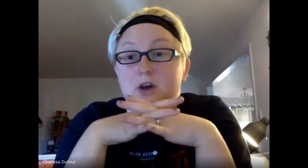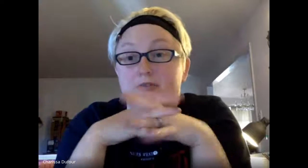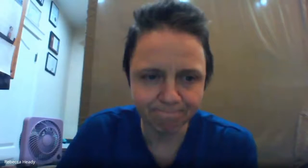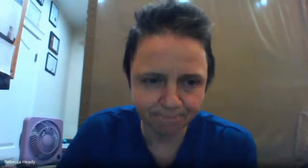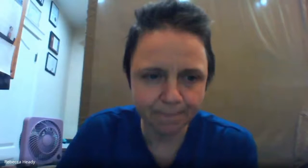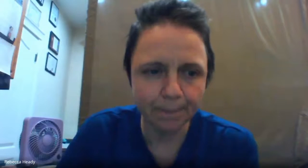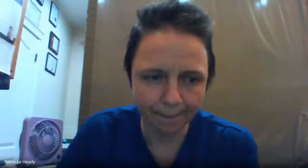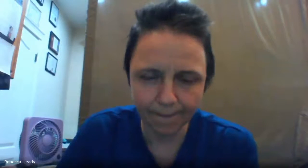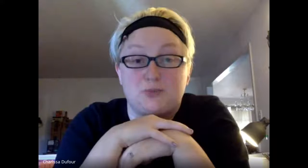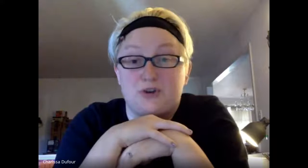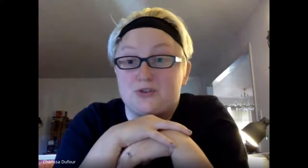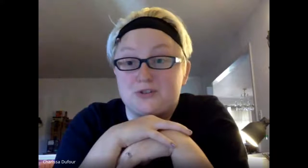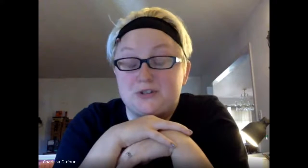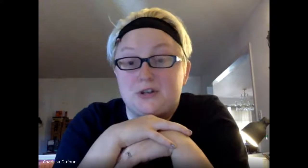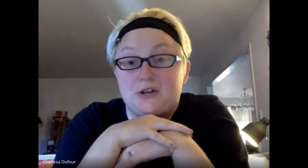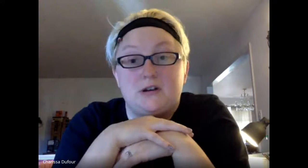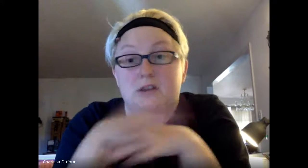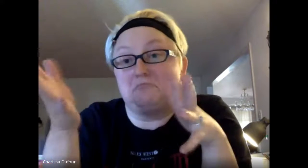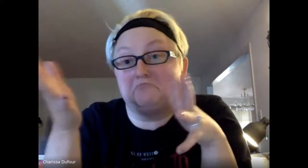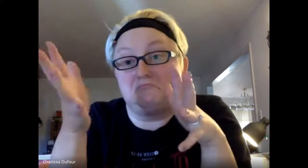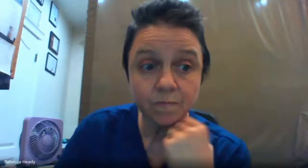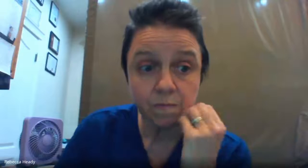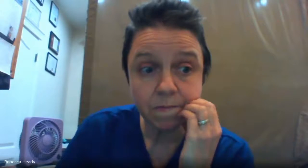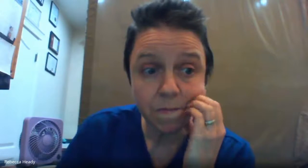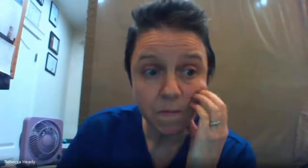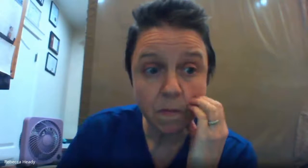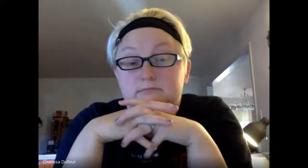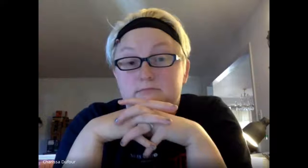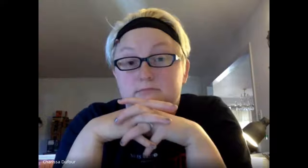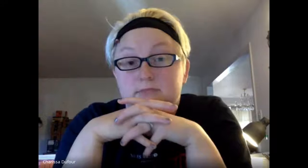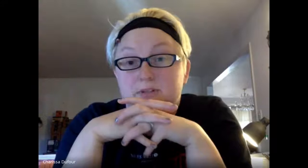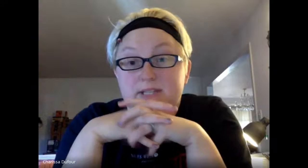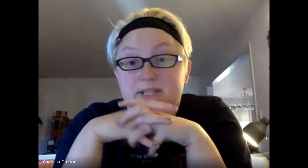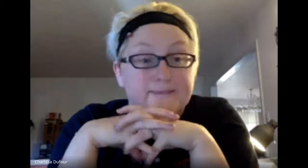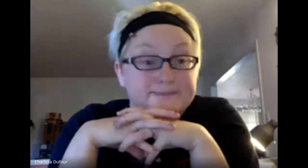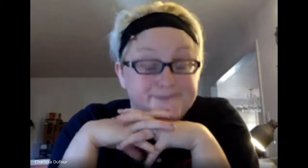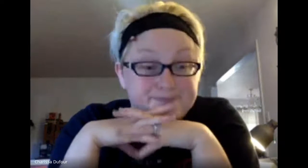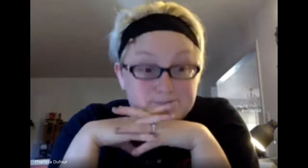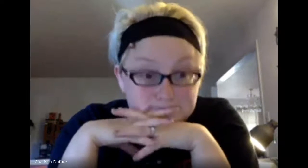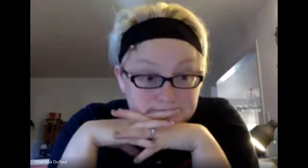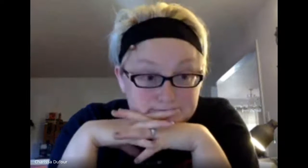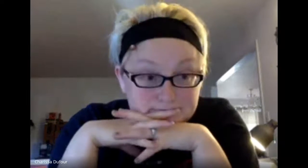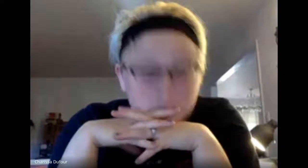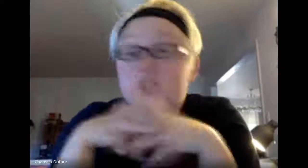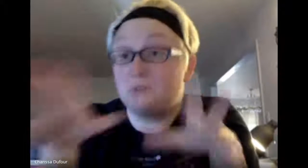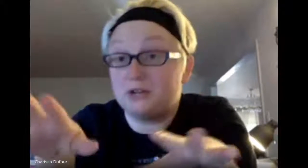school interpreters, yeah, they're the best I got, which is pretty good, I should say.